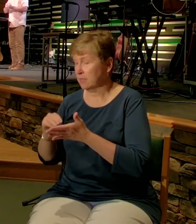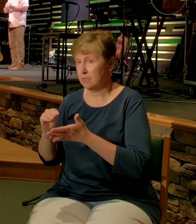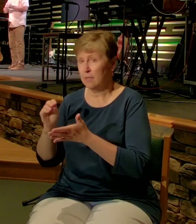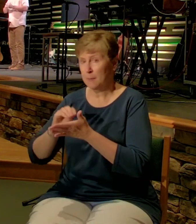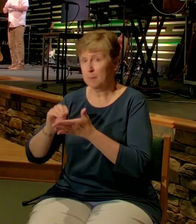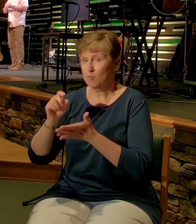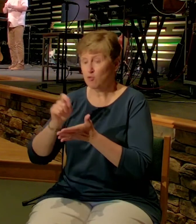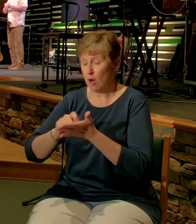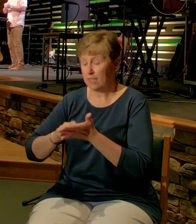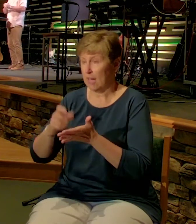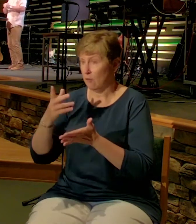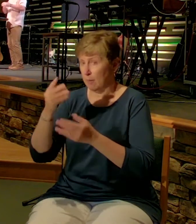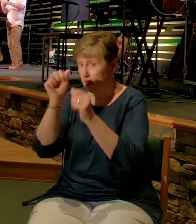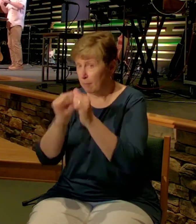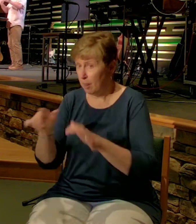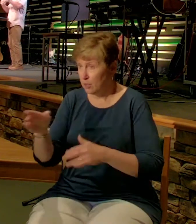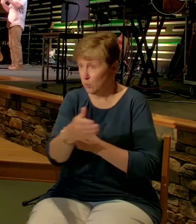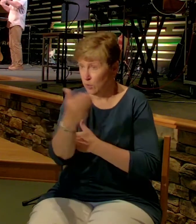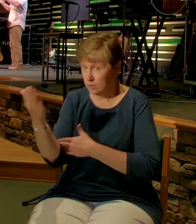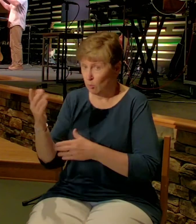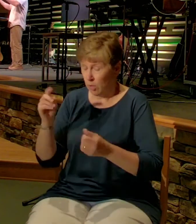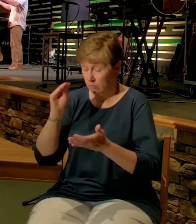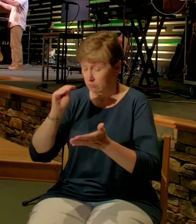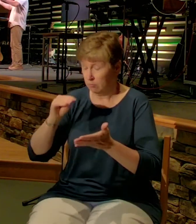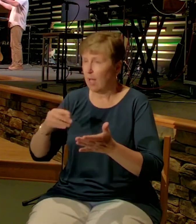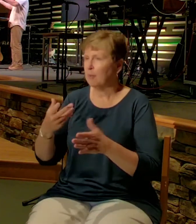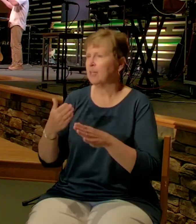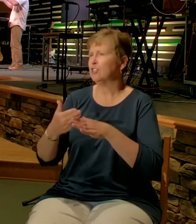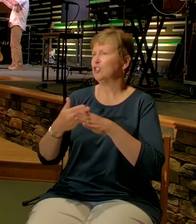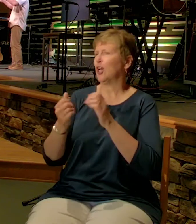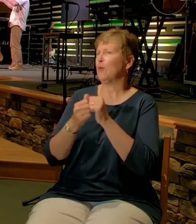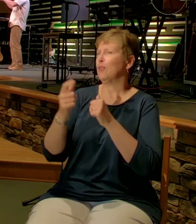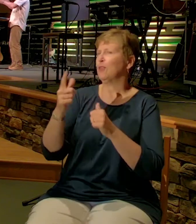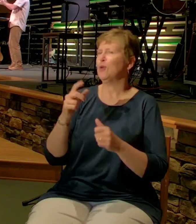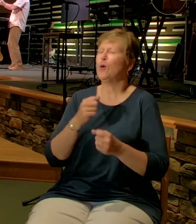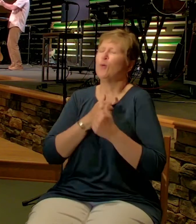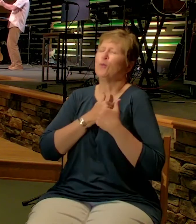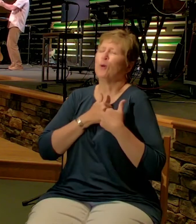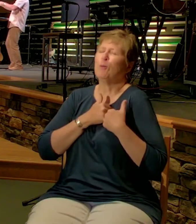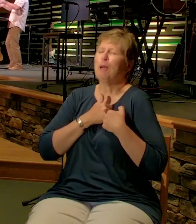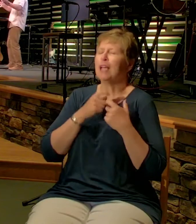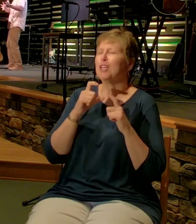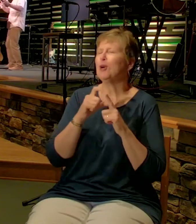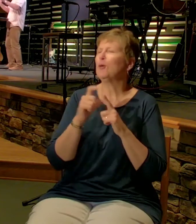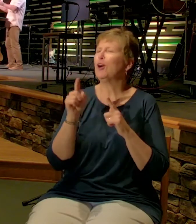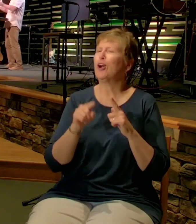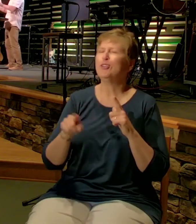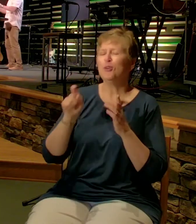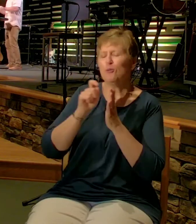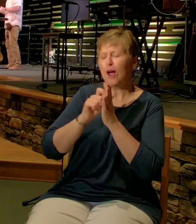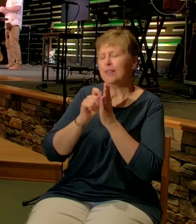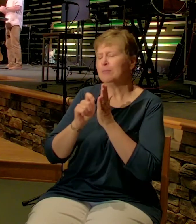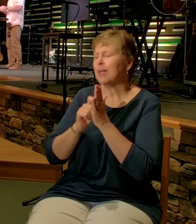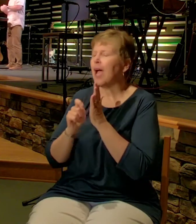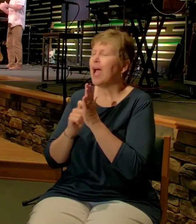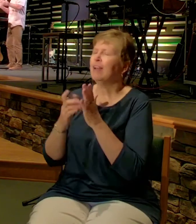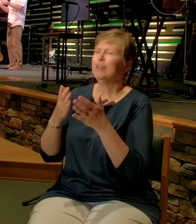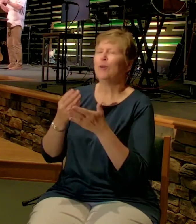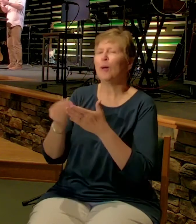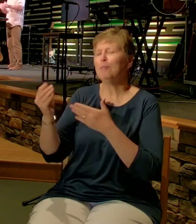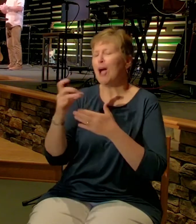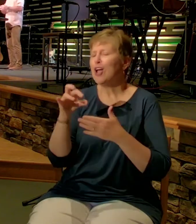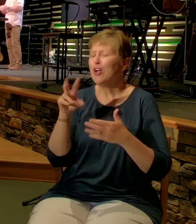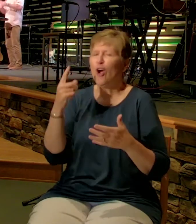morning. I'm going to share with you some romantic words of love. You can write them down and then buy a card for